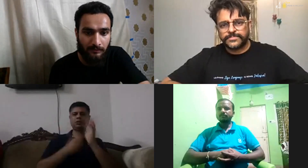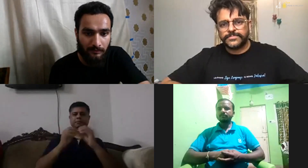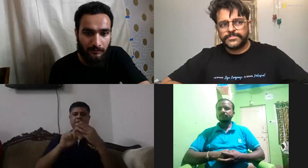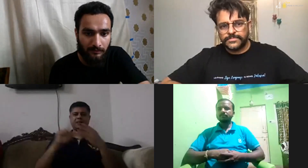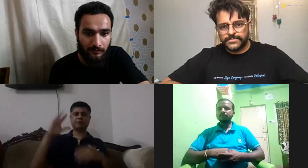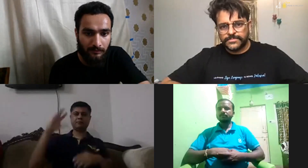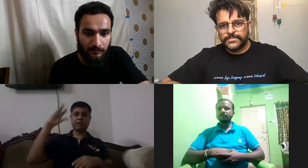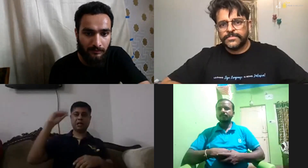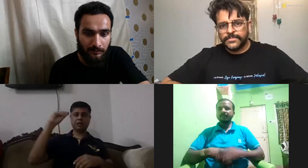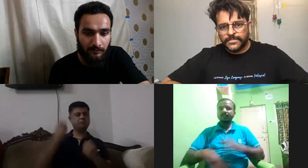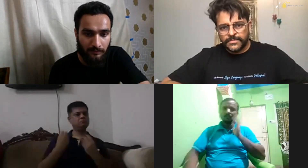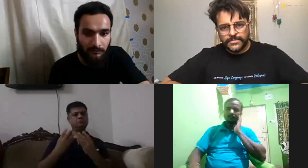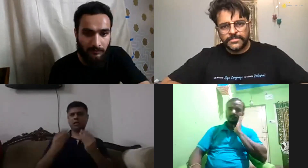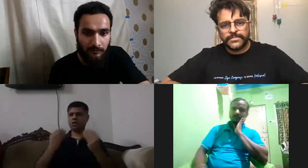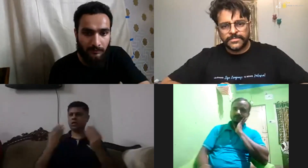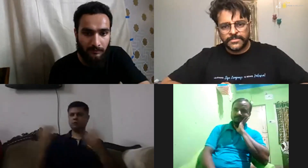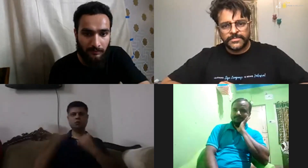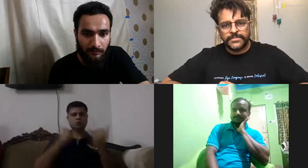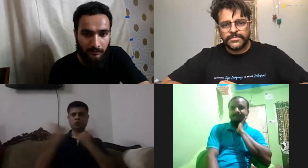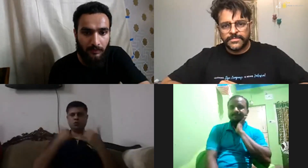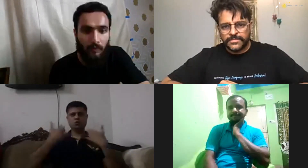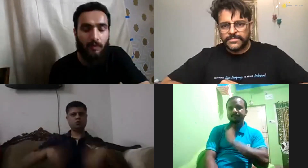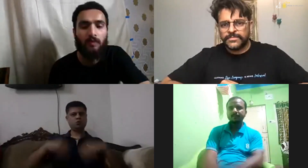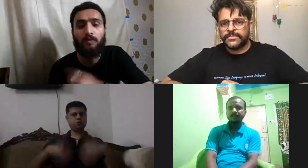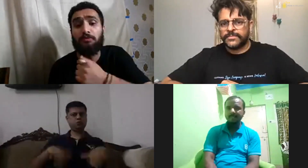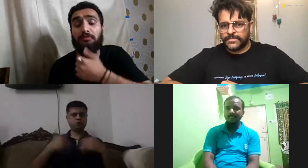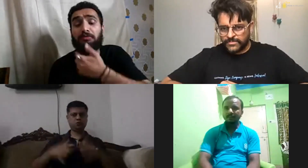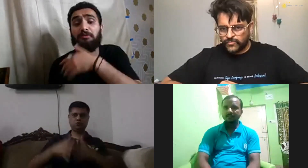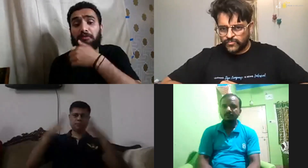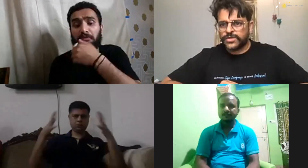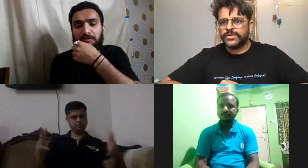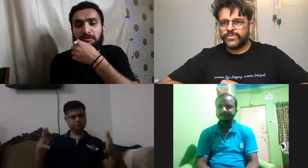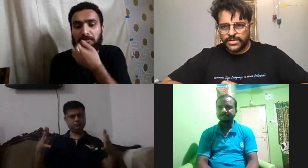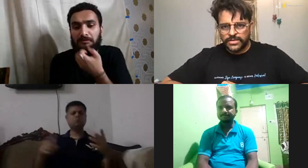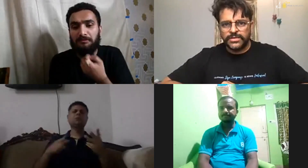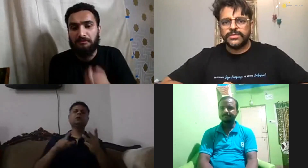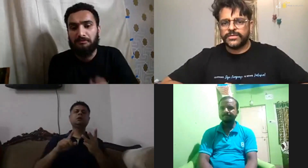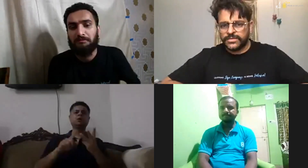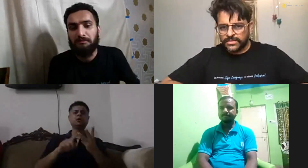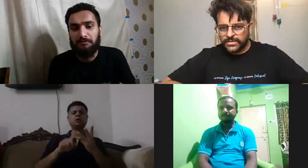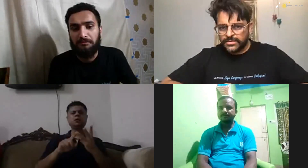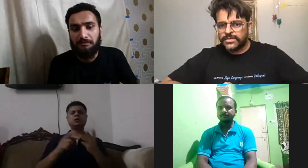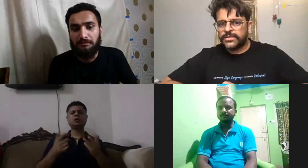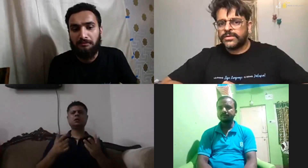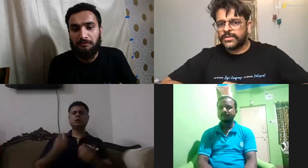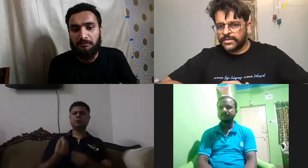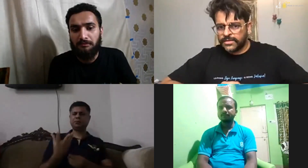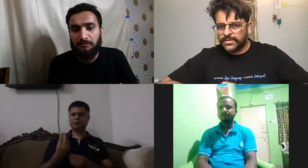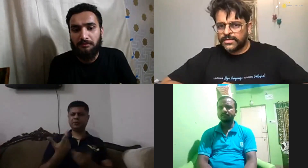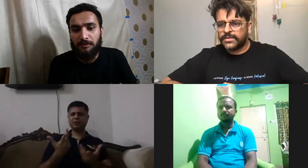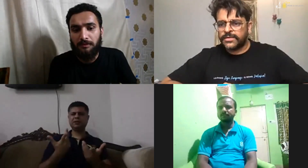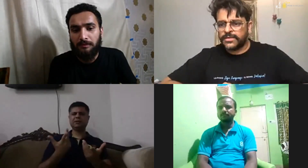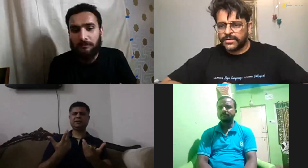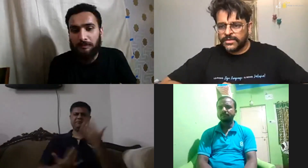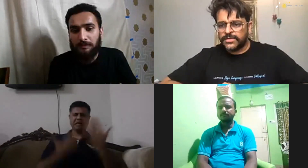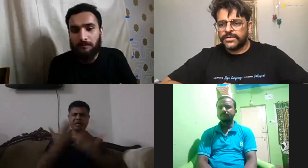one was the doorbell. So many people reached out and they were checking about how things can be better, a lot